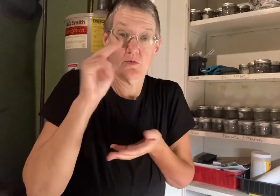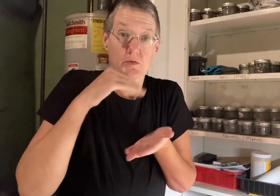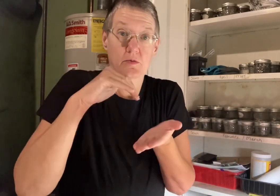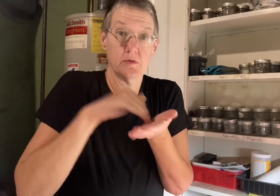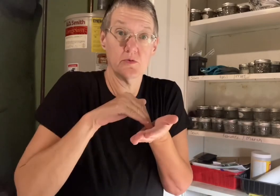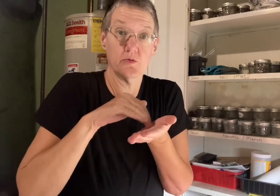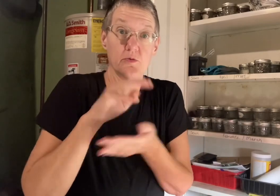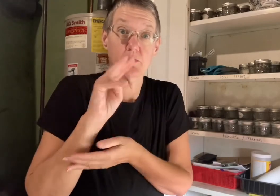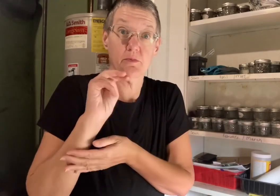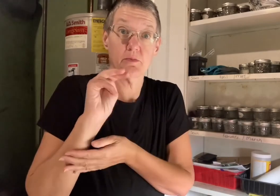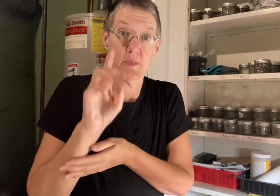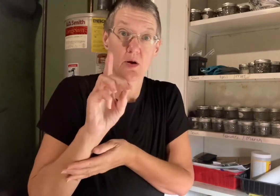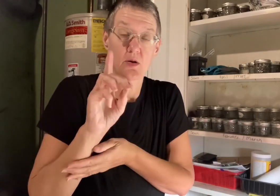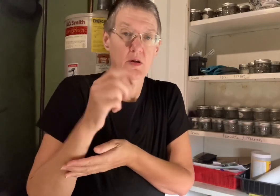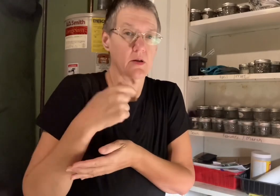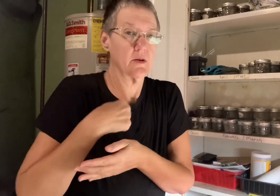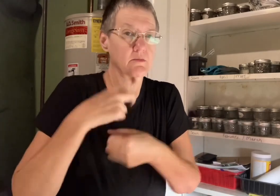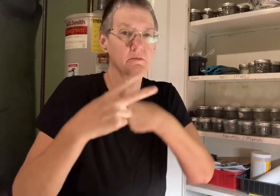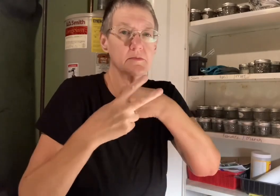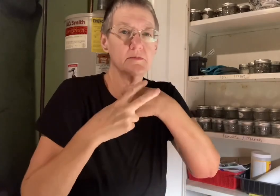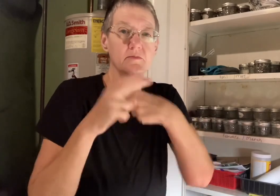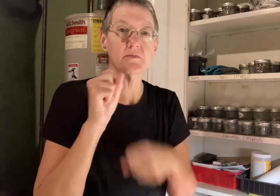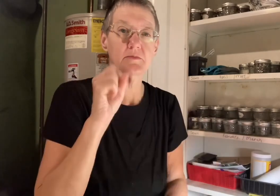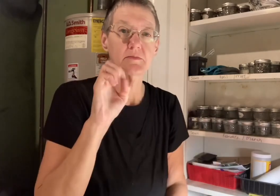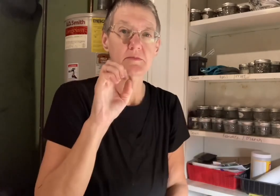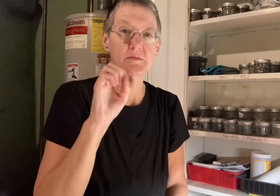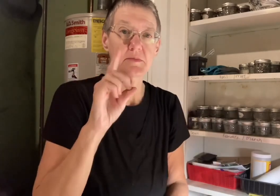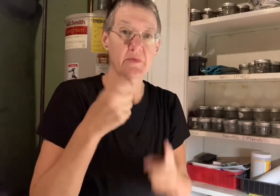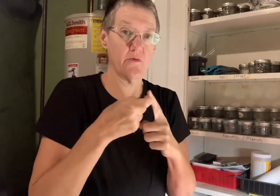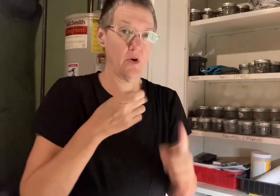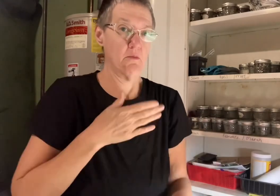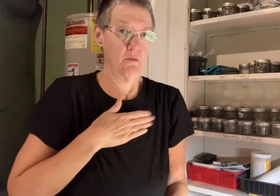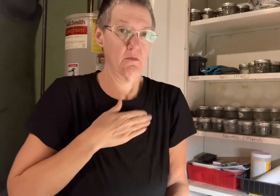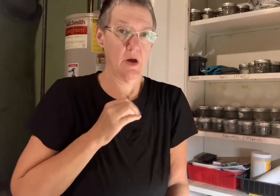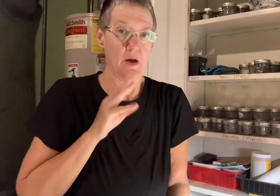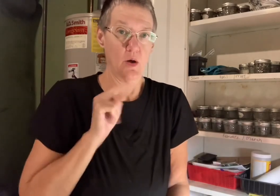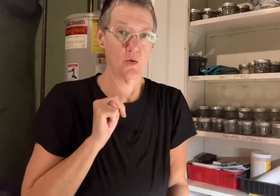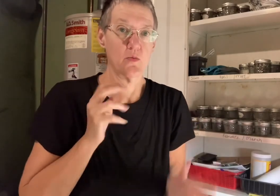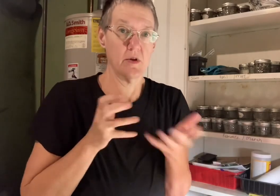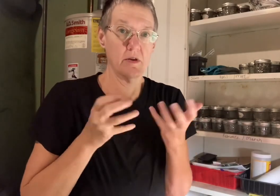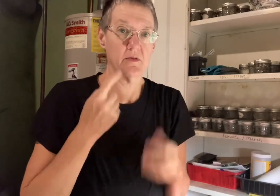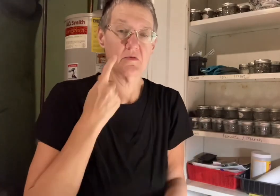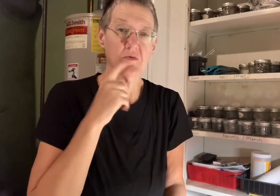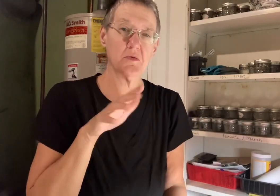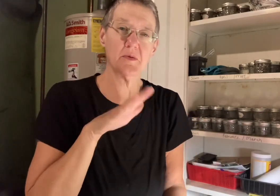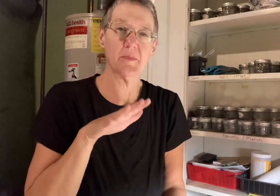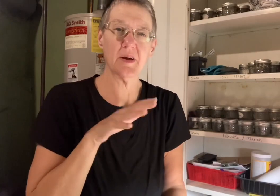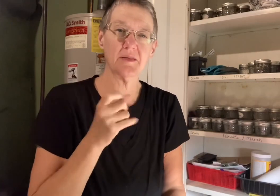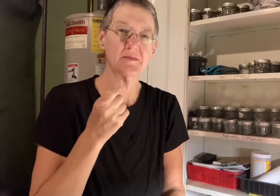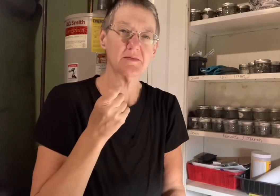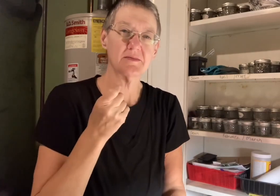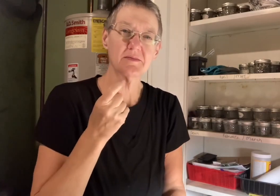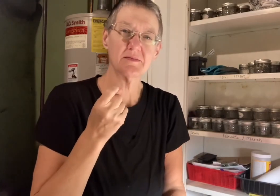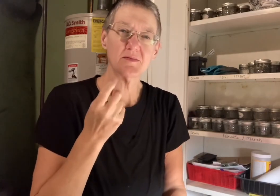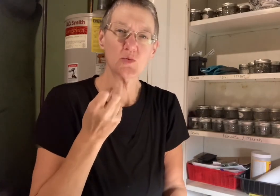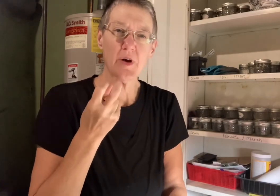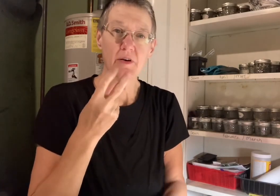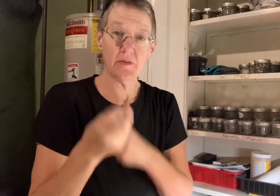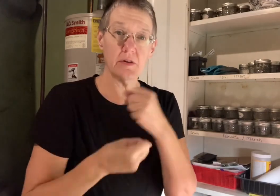Now my top lettuce here in North Central Maryland that I've saved from my own seeds